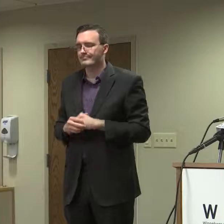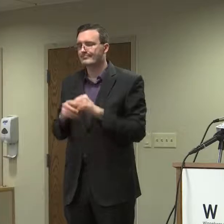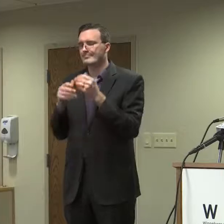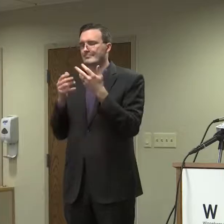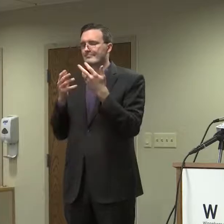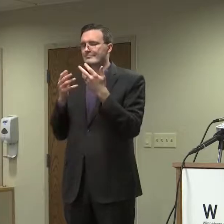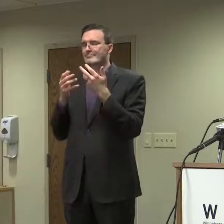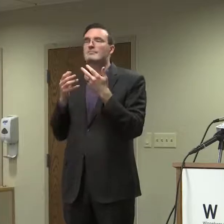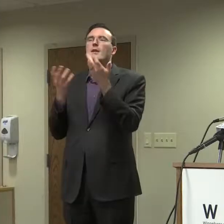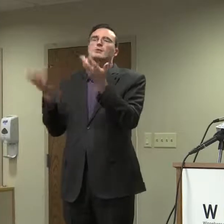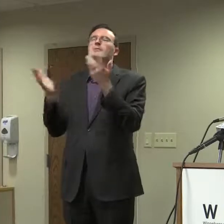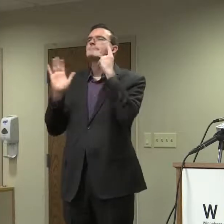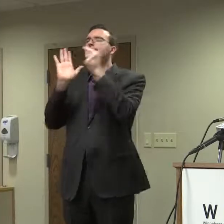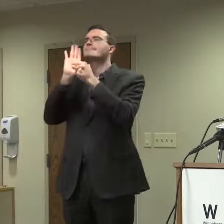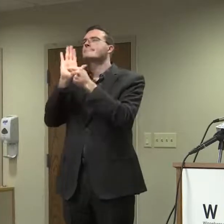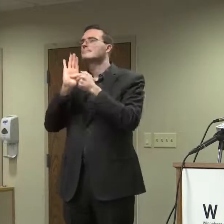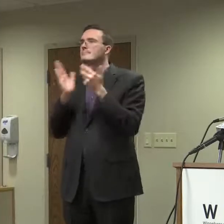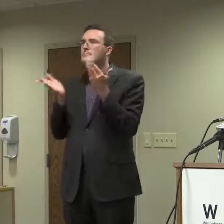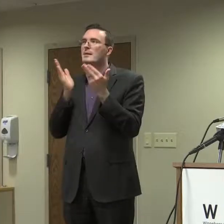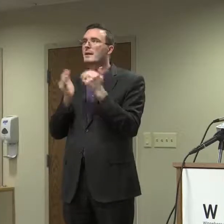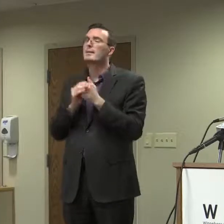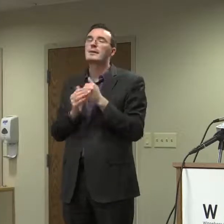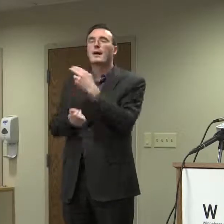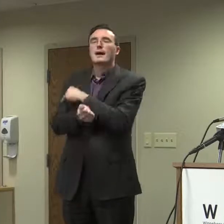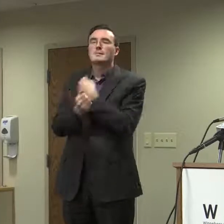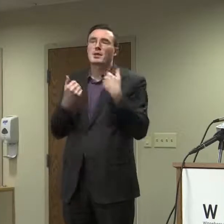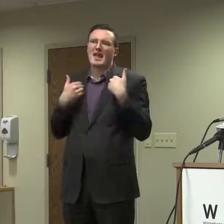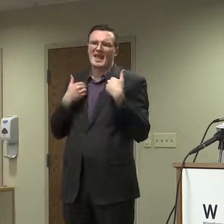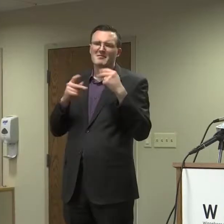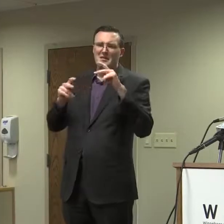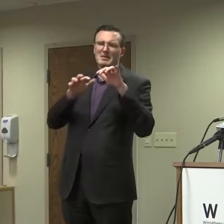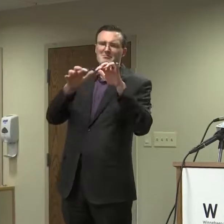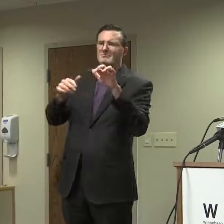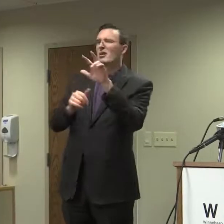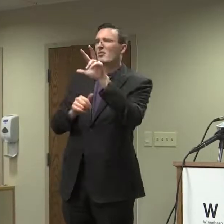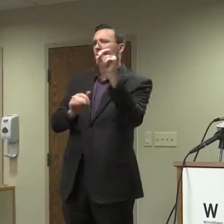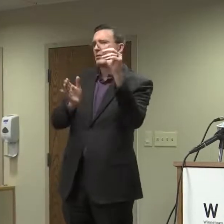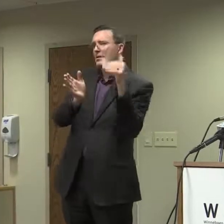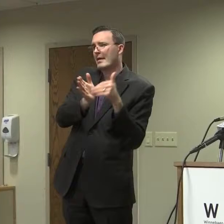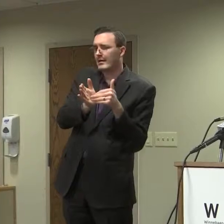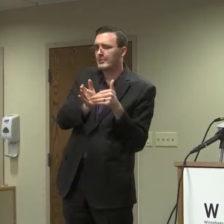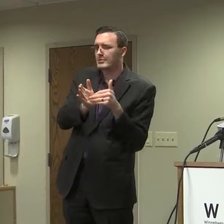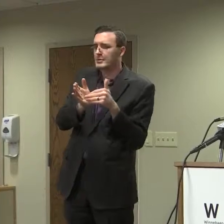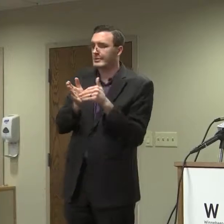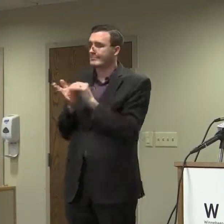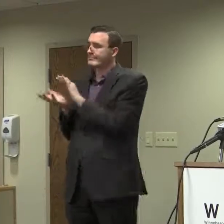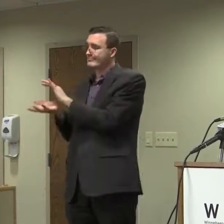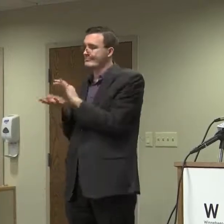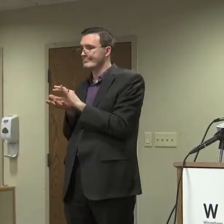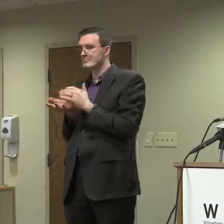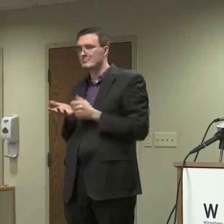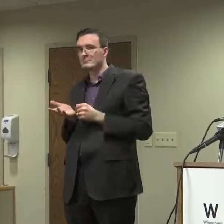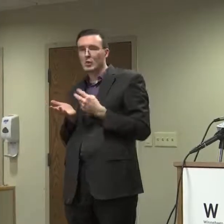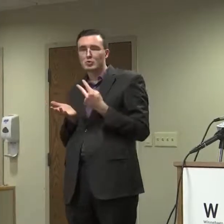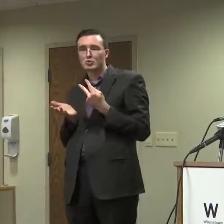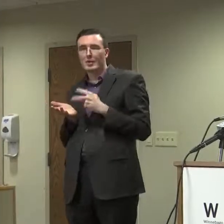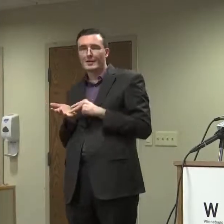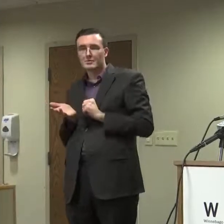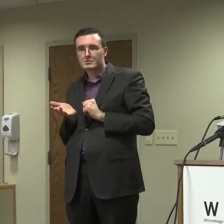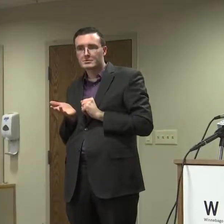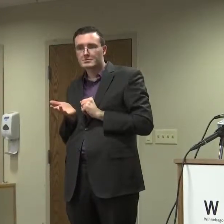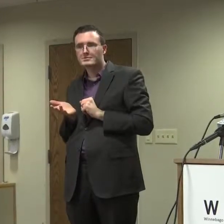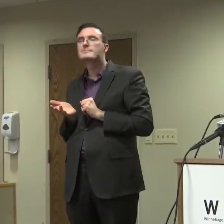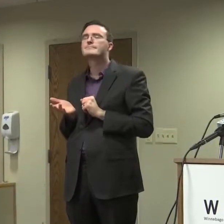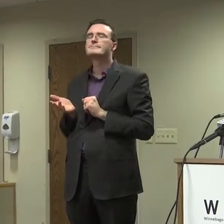maybe they're getting a couple thousand doses, right? So they're going to comb through what's called the electronic health record, and based on the